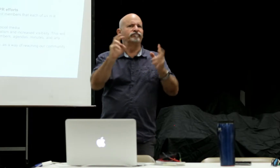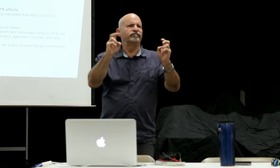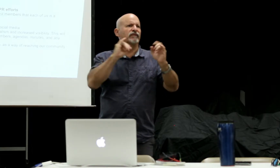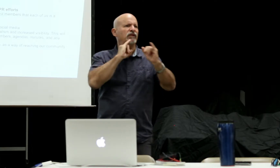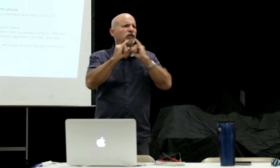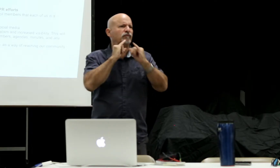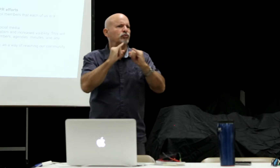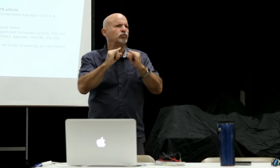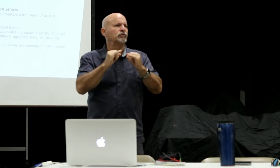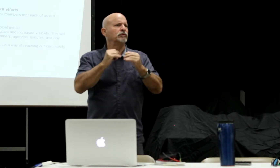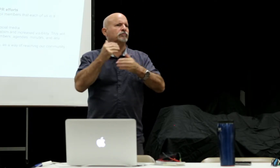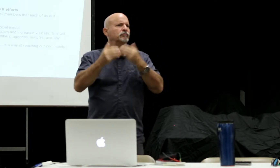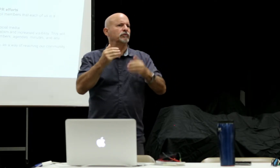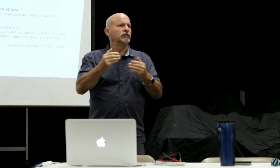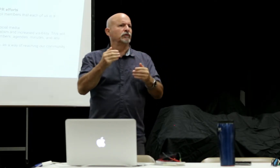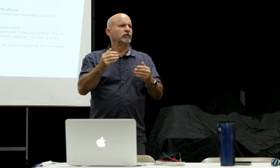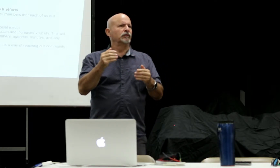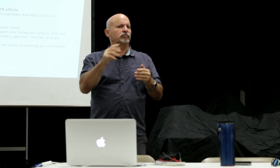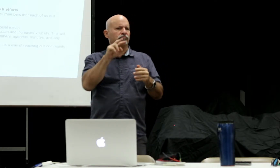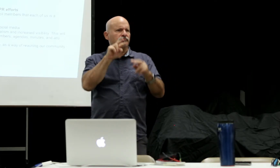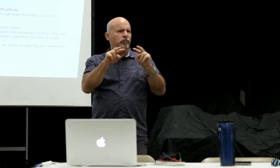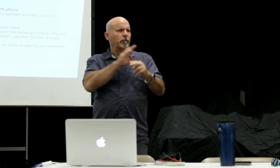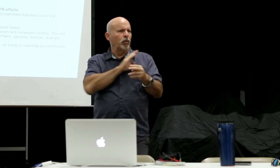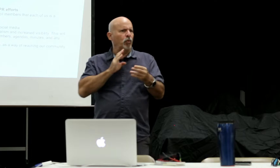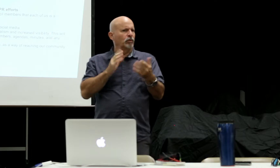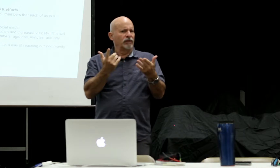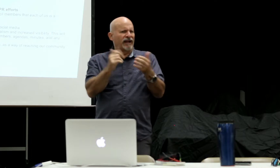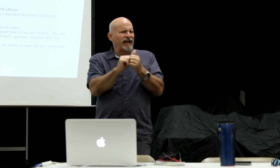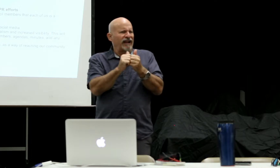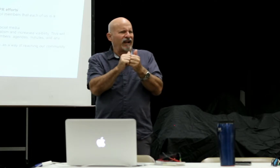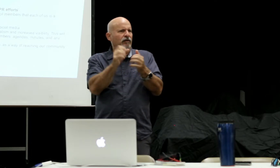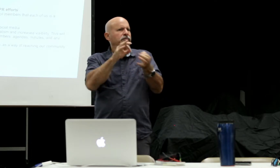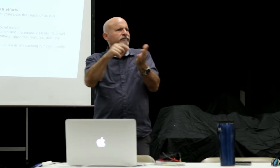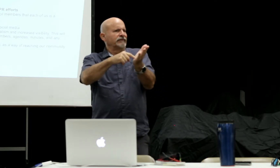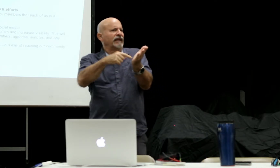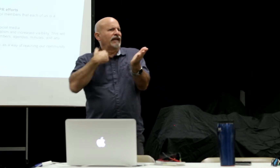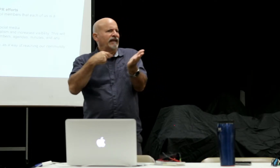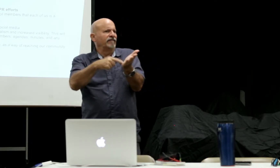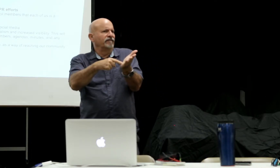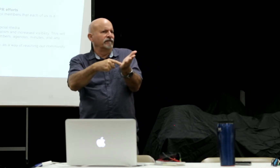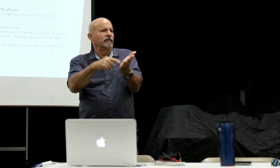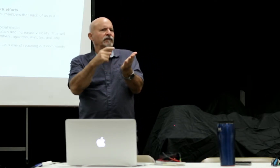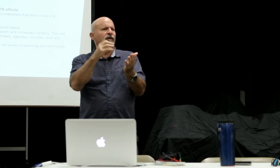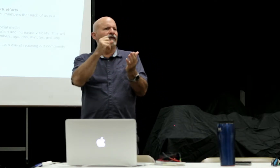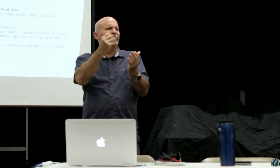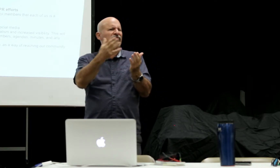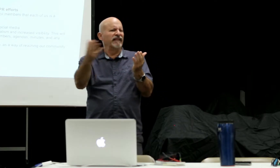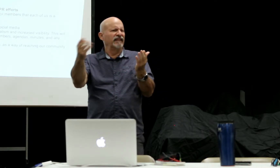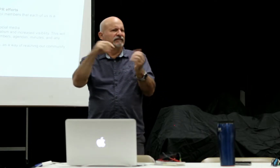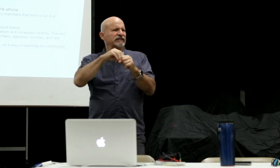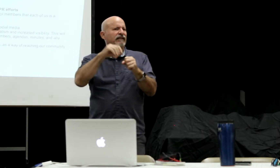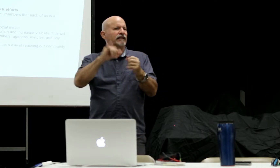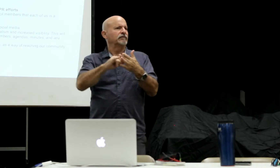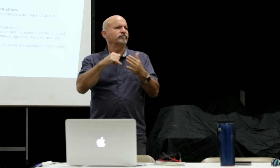involved with that as well as part of the interview process to know how things are done,